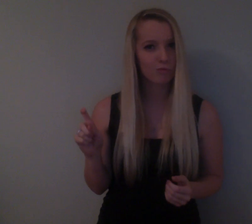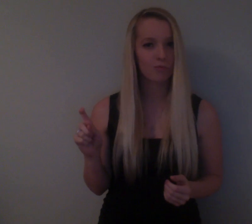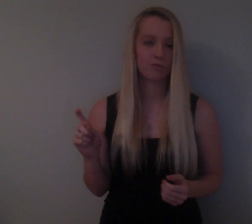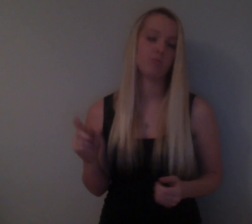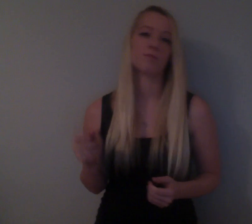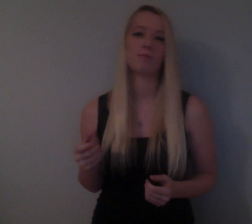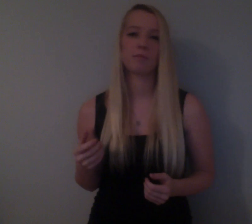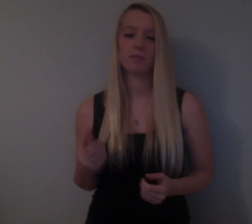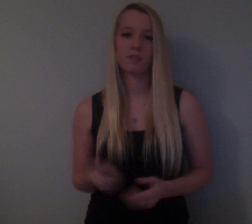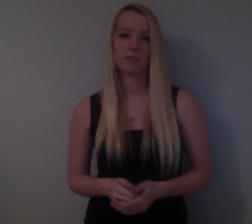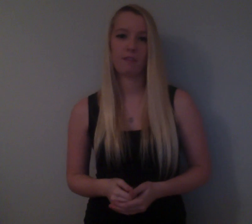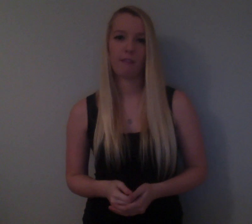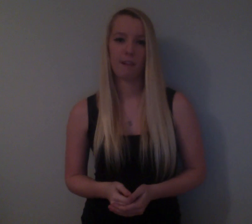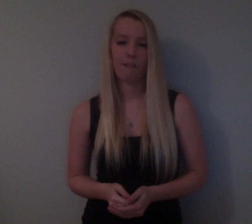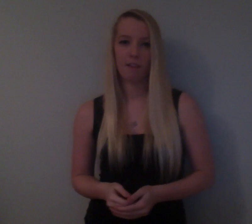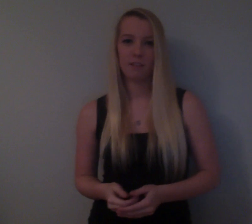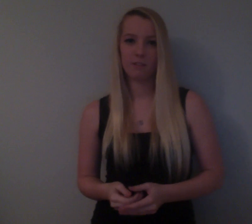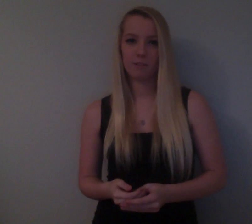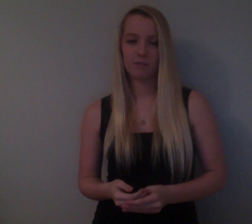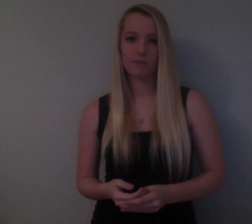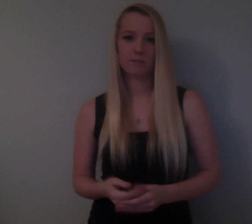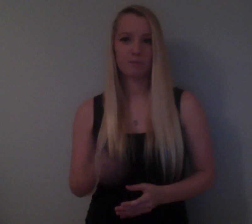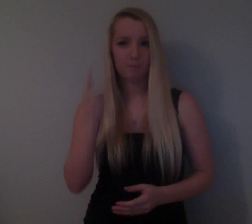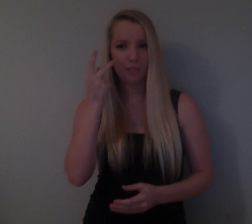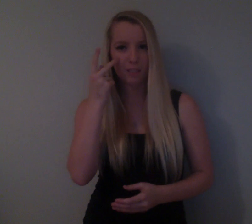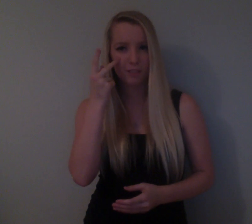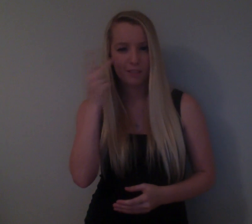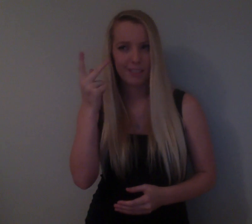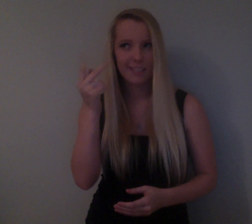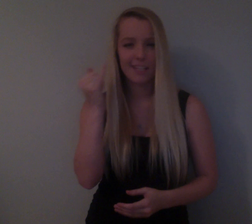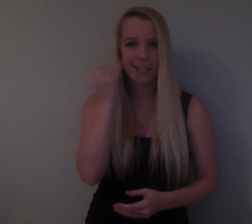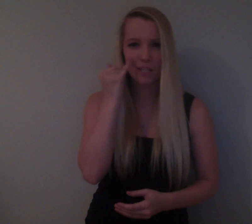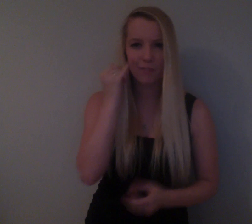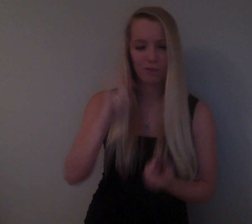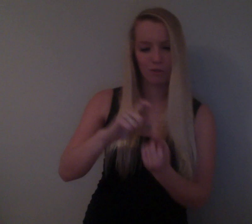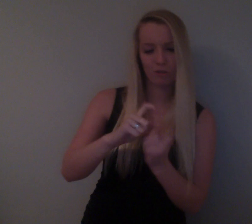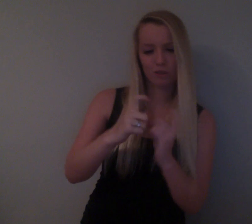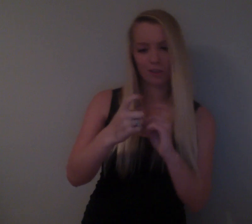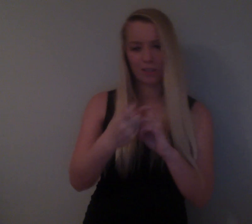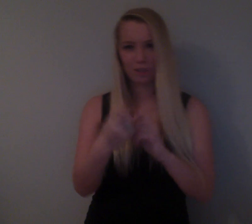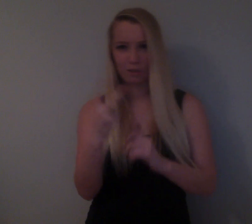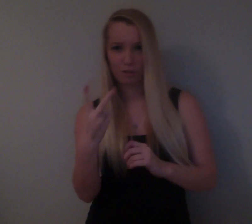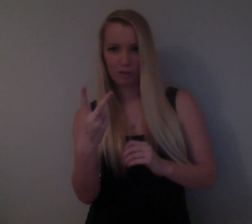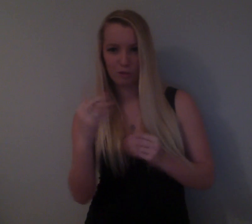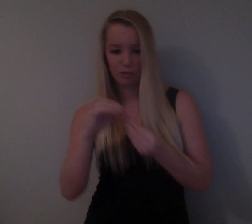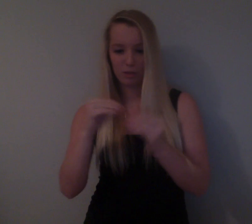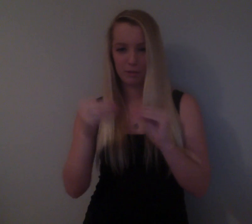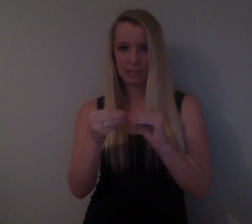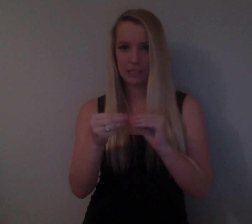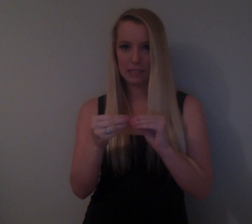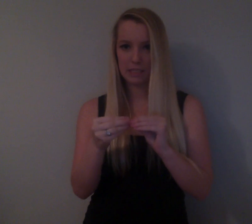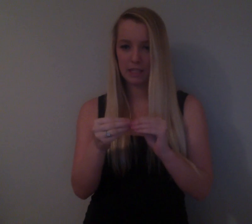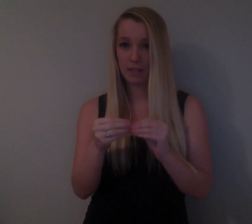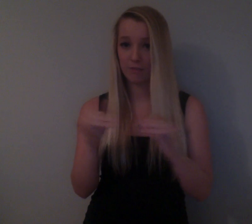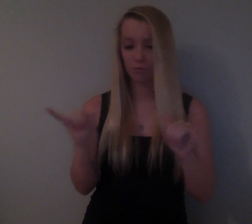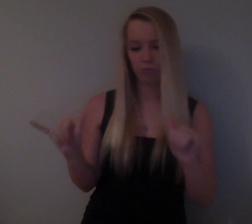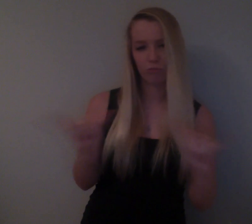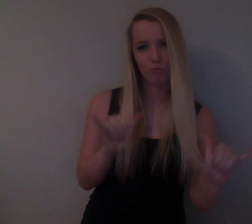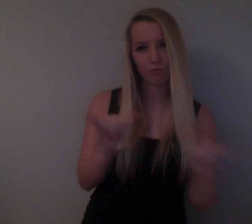Well, we're not going to see that. Can you switch the two numbers and get the same answer? Well, let's try that. I'm going to try it in a different color so we don't get all confused. So let's